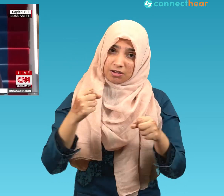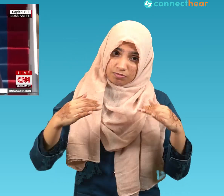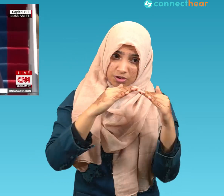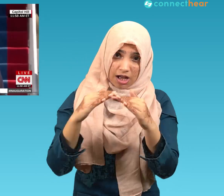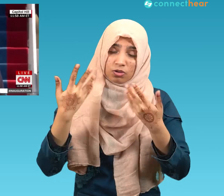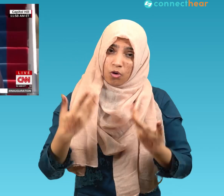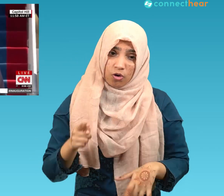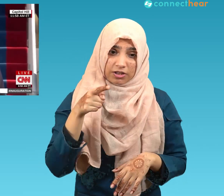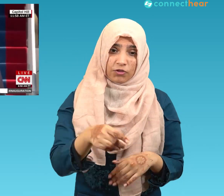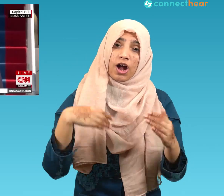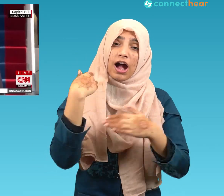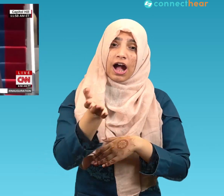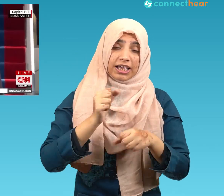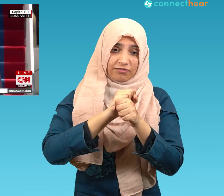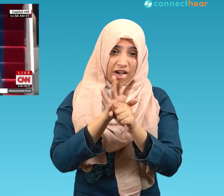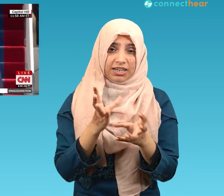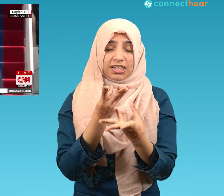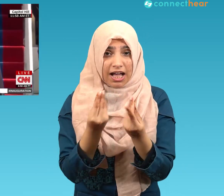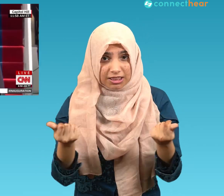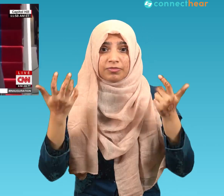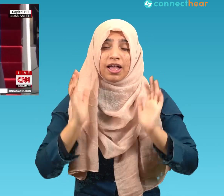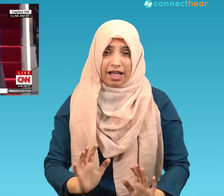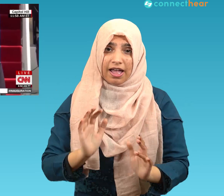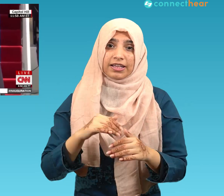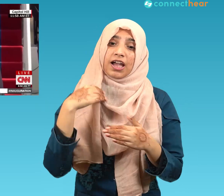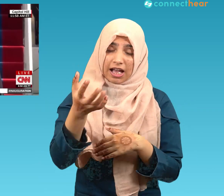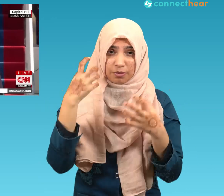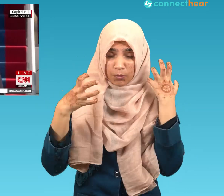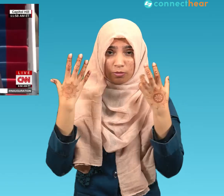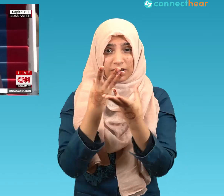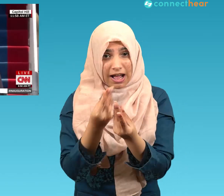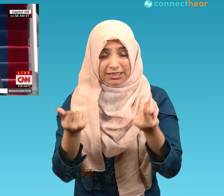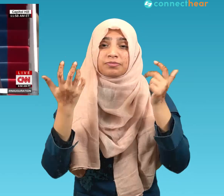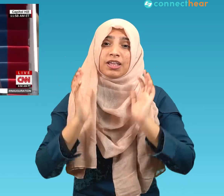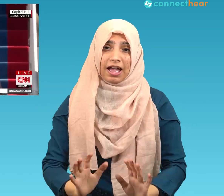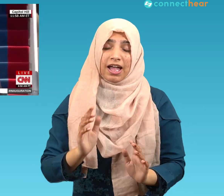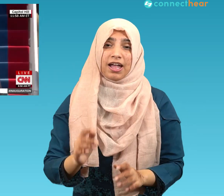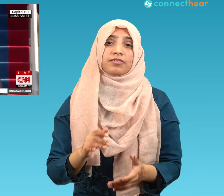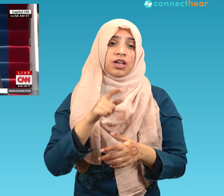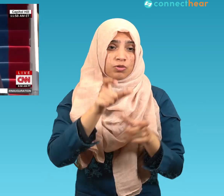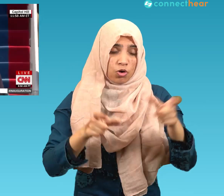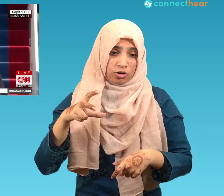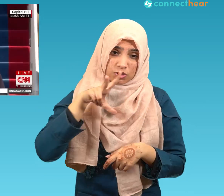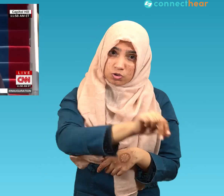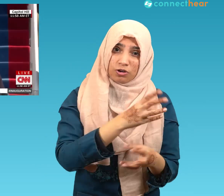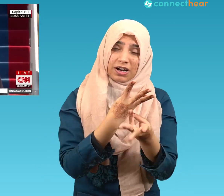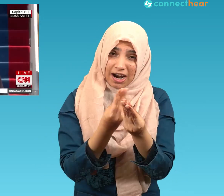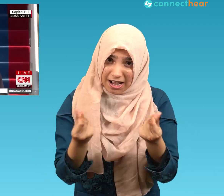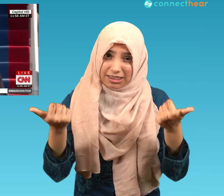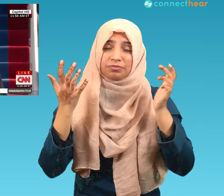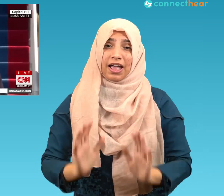reward work and rebuild the middle class and make health care secure for all. We can deliver racial justice, and we can make America